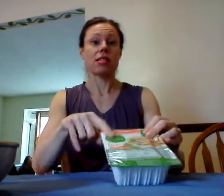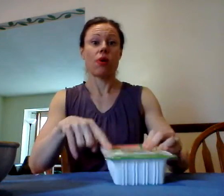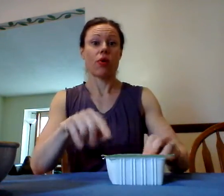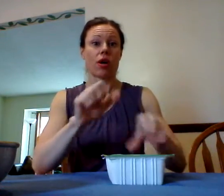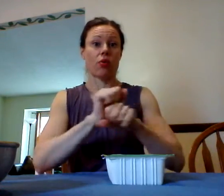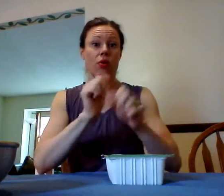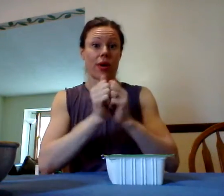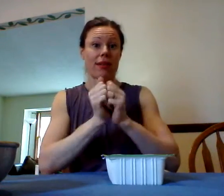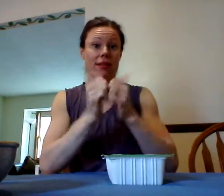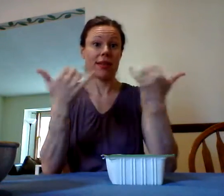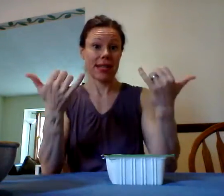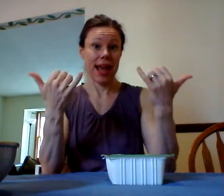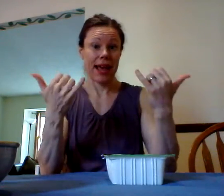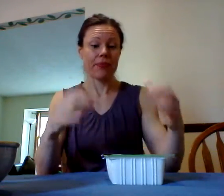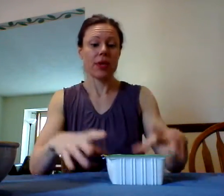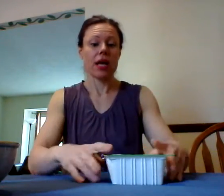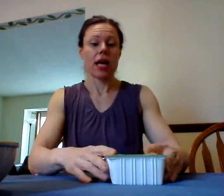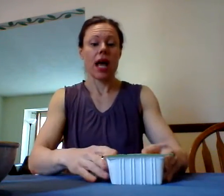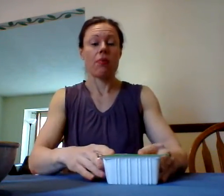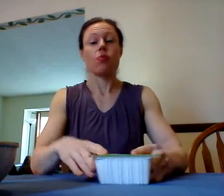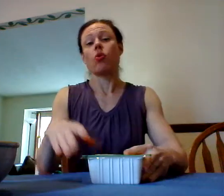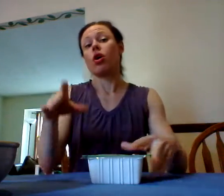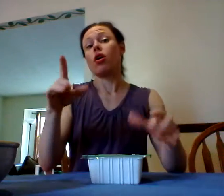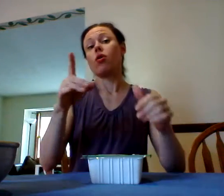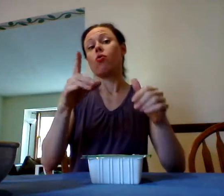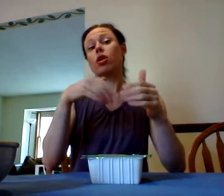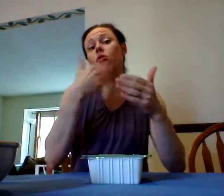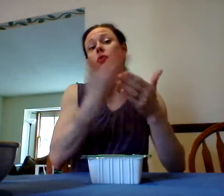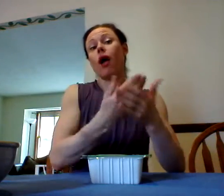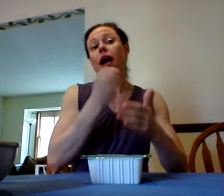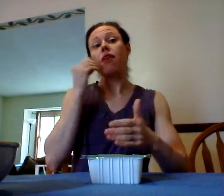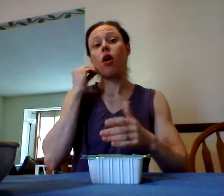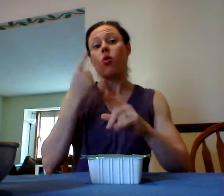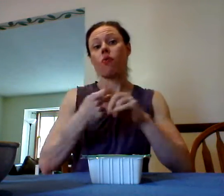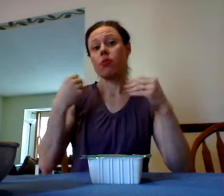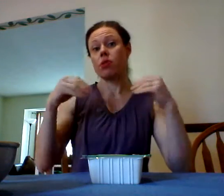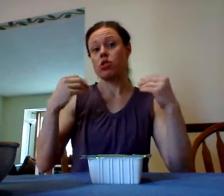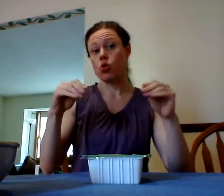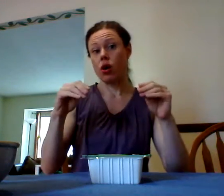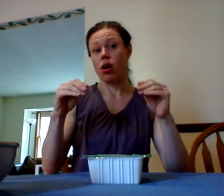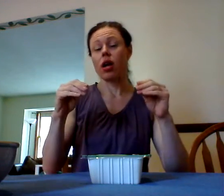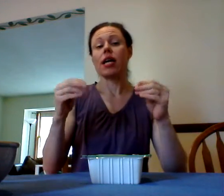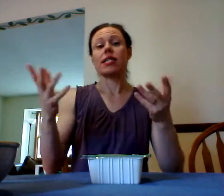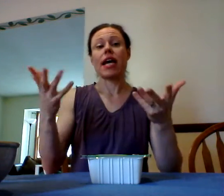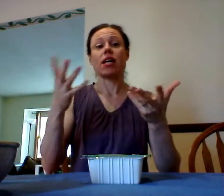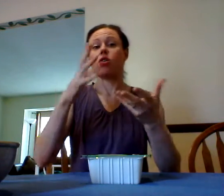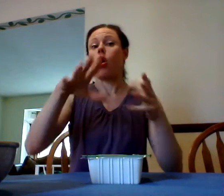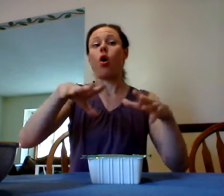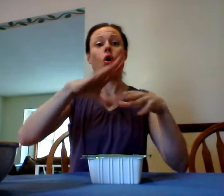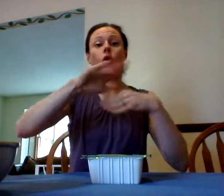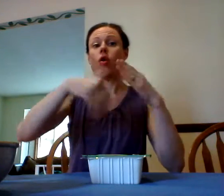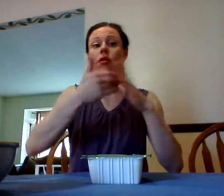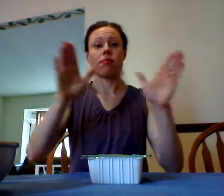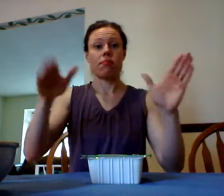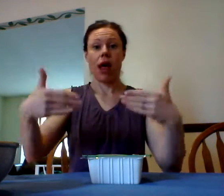what we're going to work with today. When you arrive home from the store, take your whole